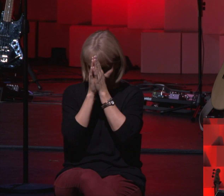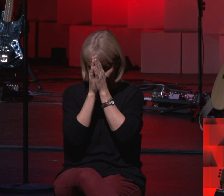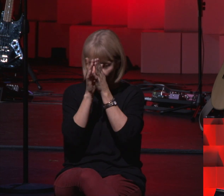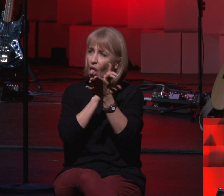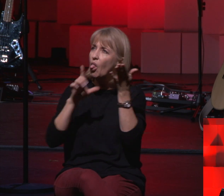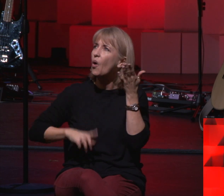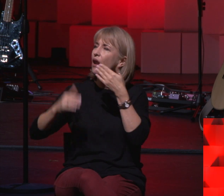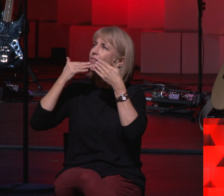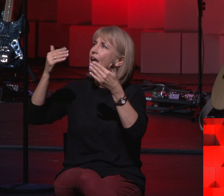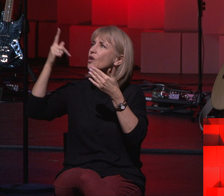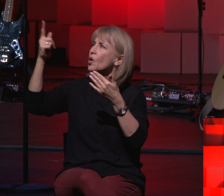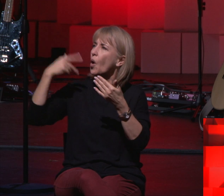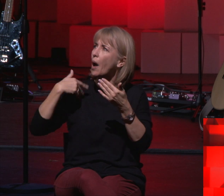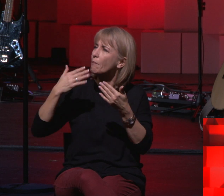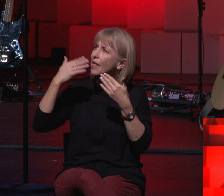everybody in this room who knows you.